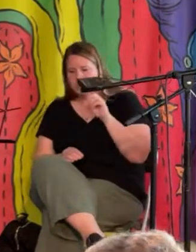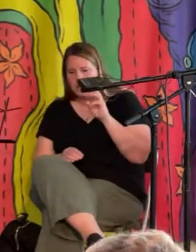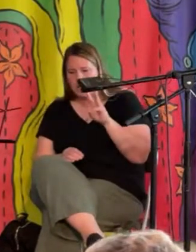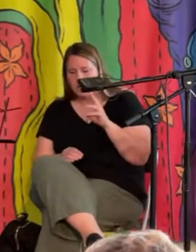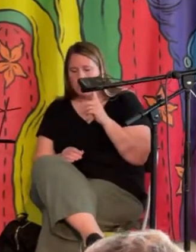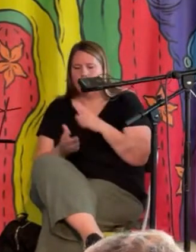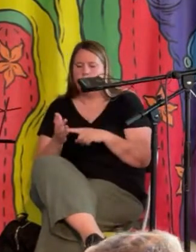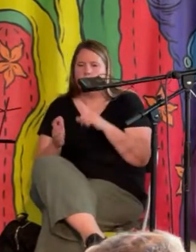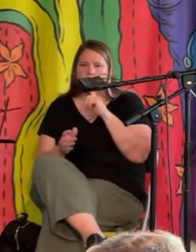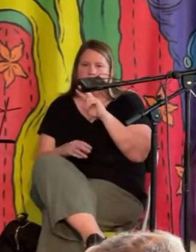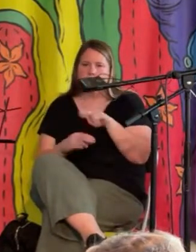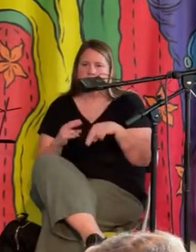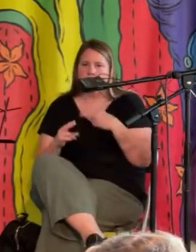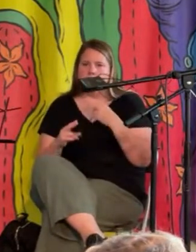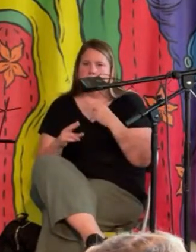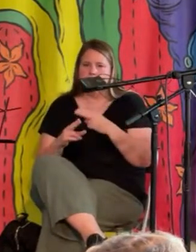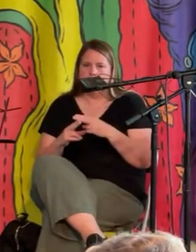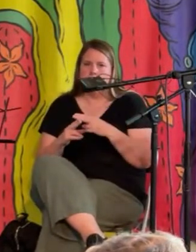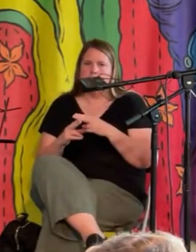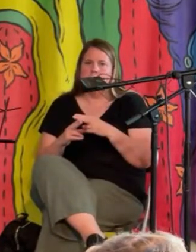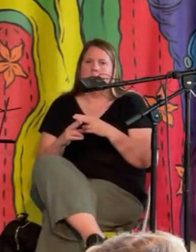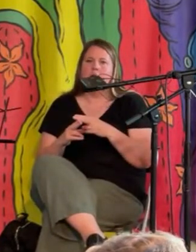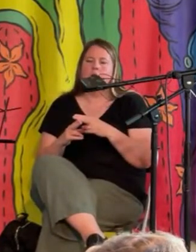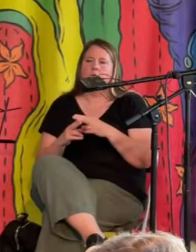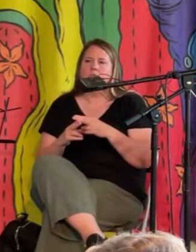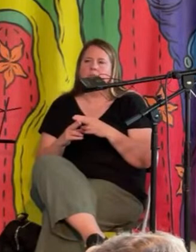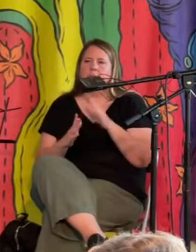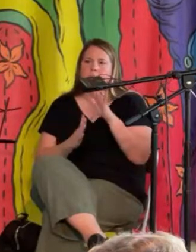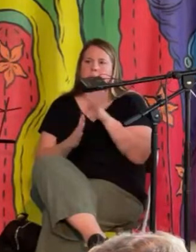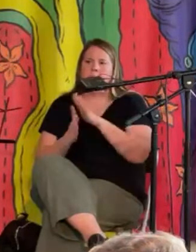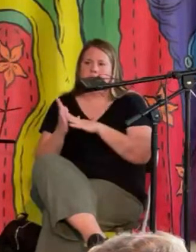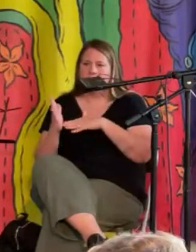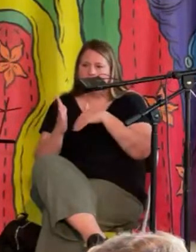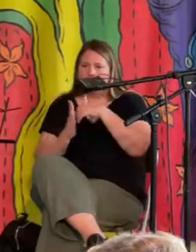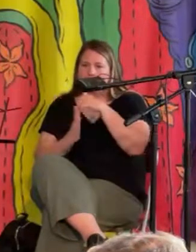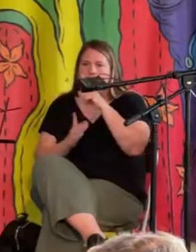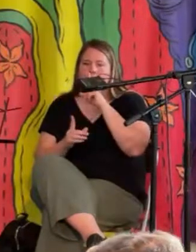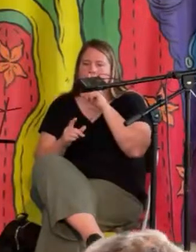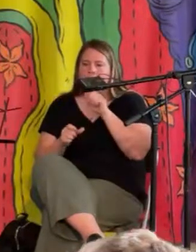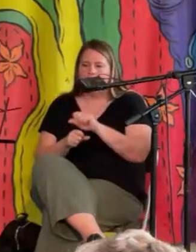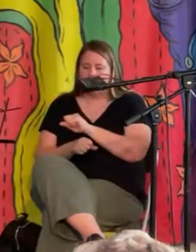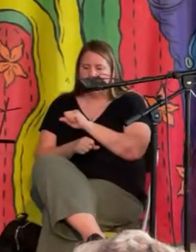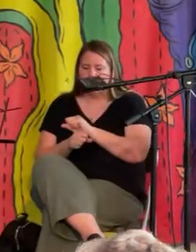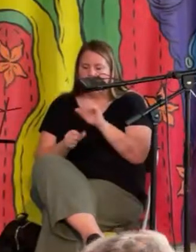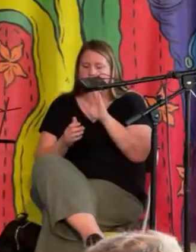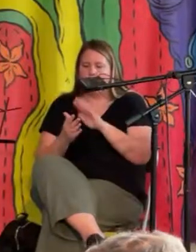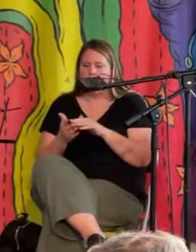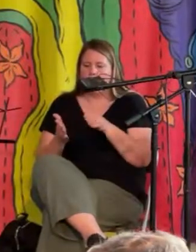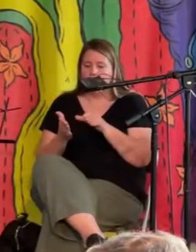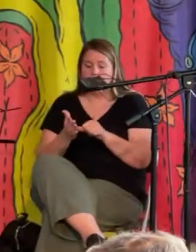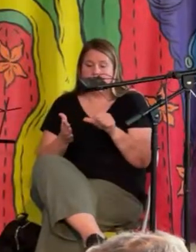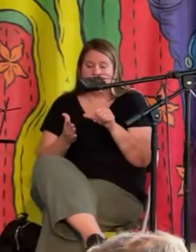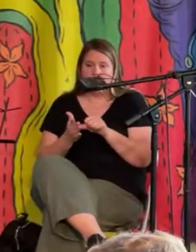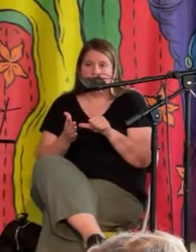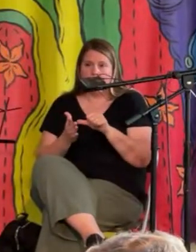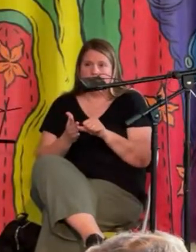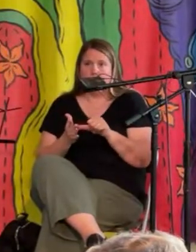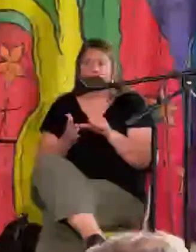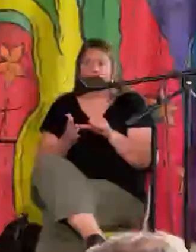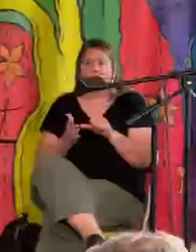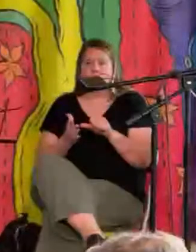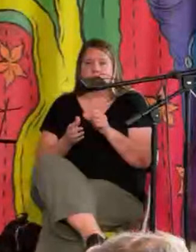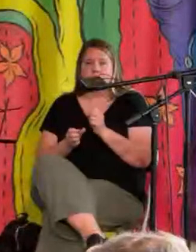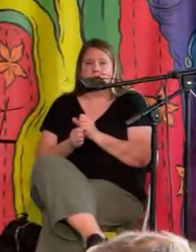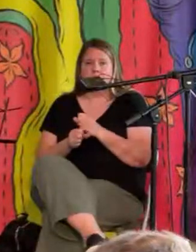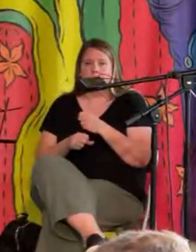about painting delivery on a page that makes you uncomfortable or makes